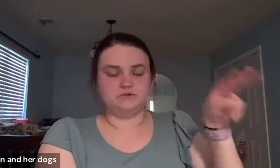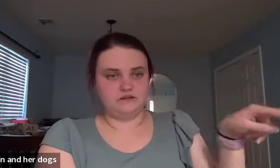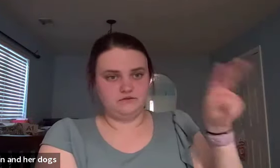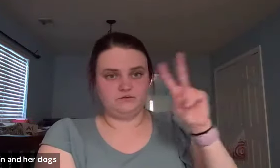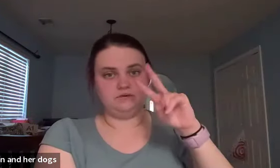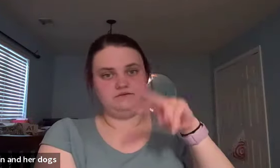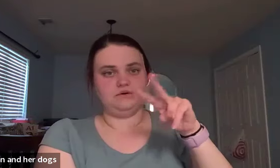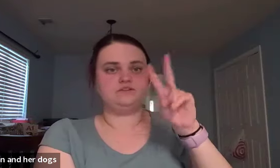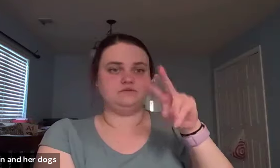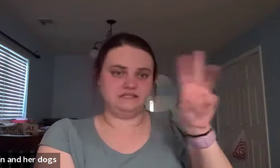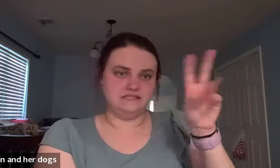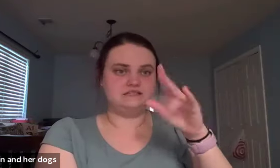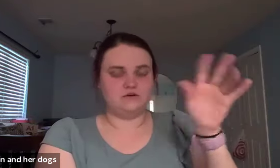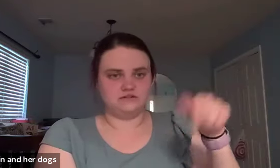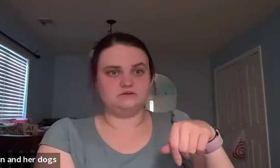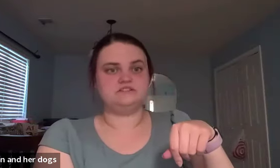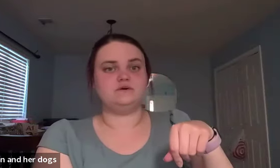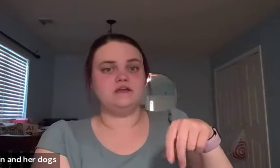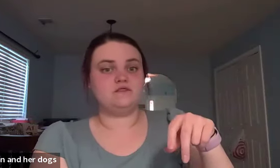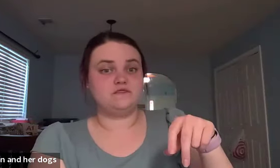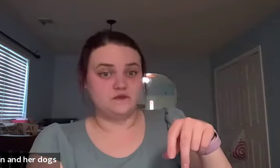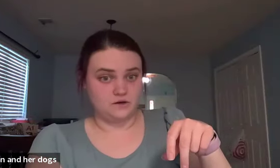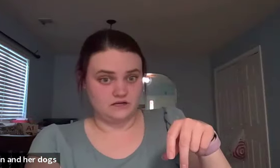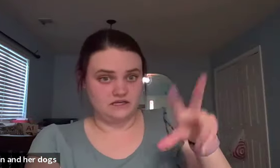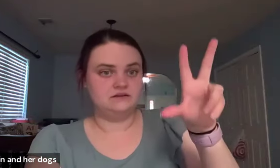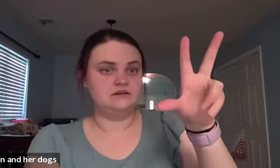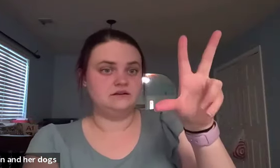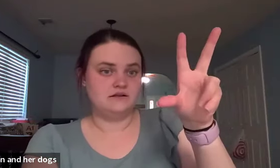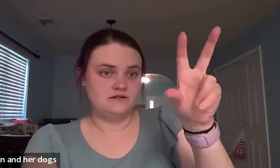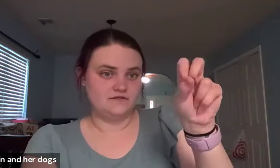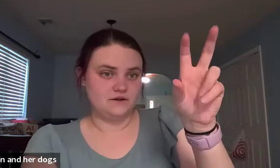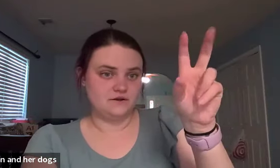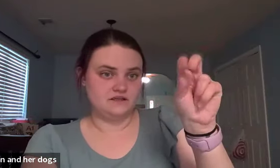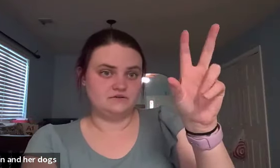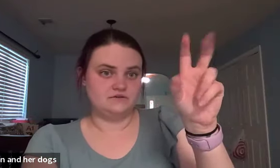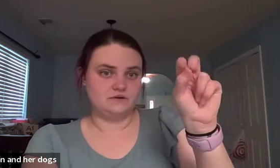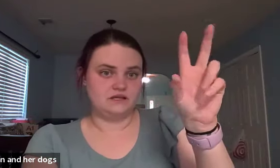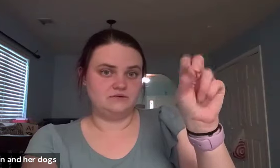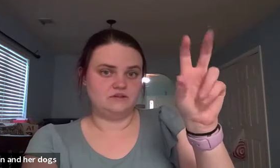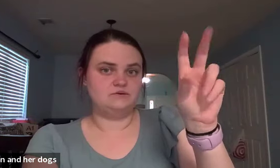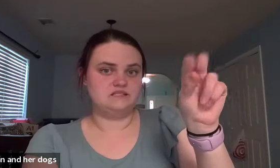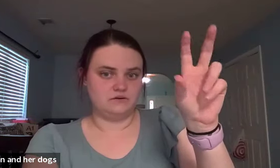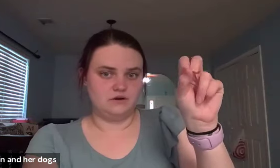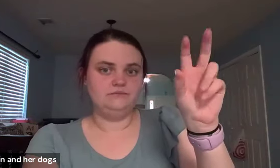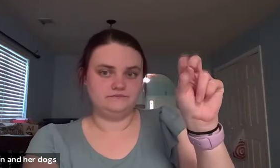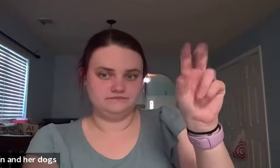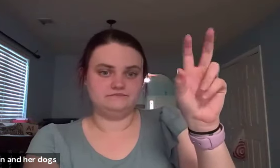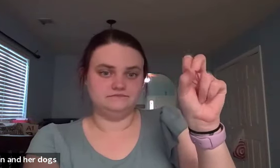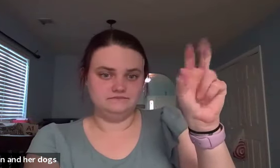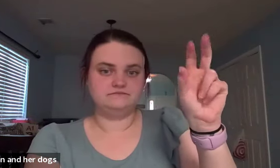and 23, 24. So 26 all sorts. So we had 30. 30. So 3 pull into a 0. And